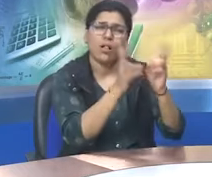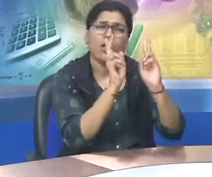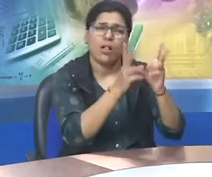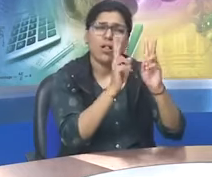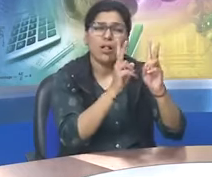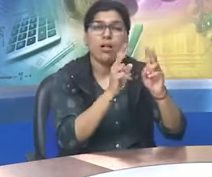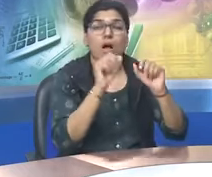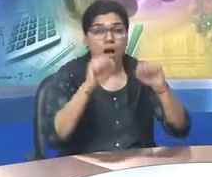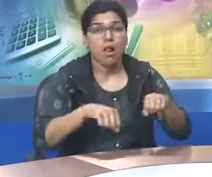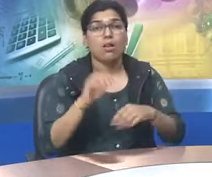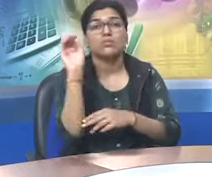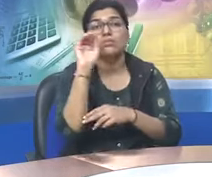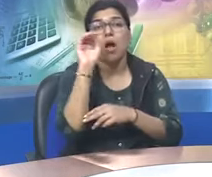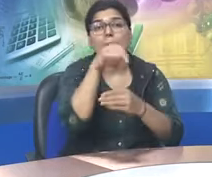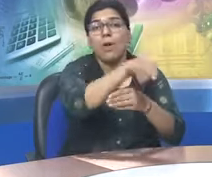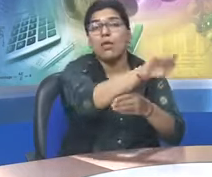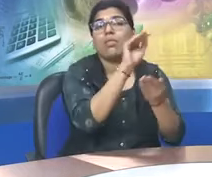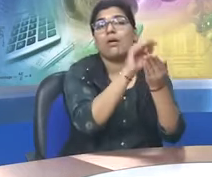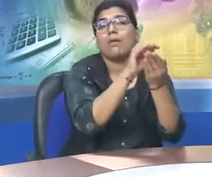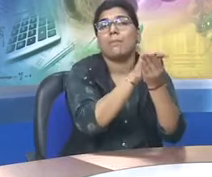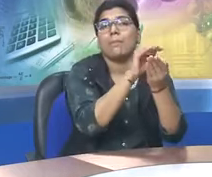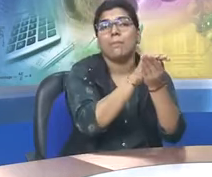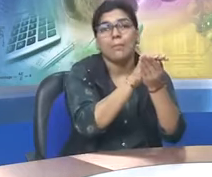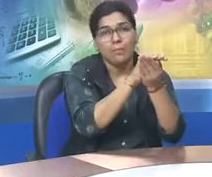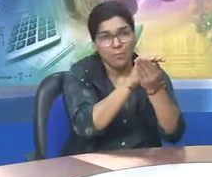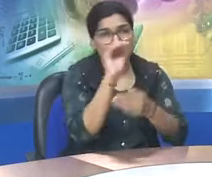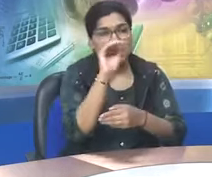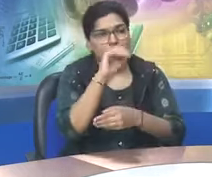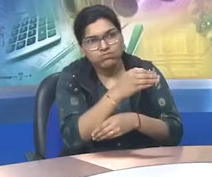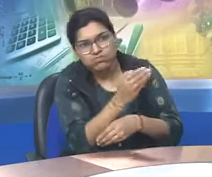the little Kamala Das